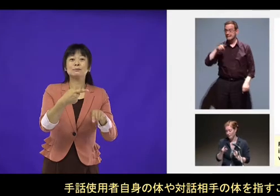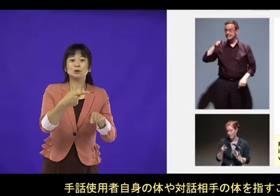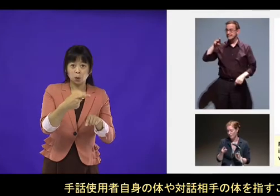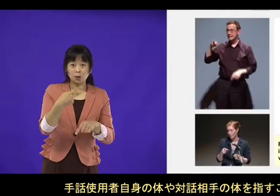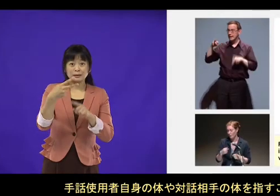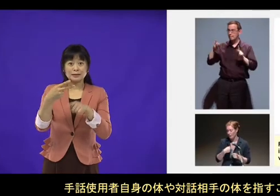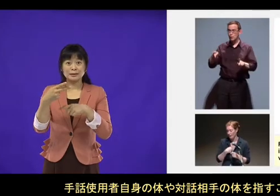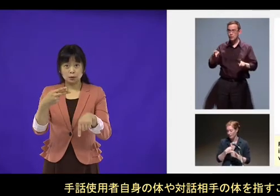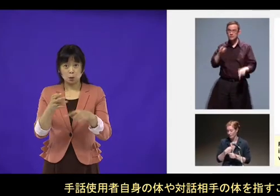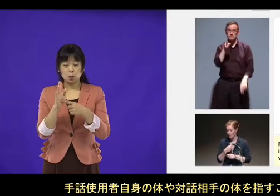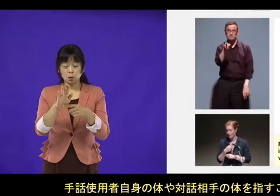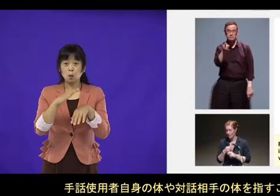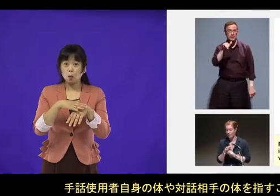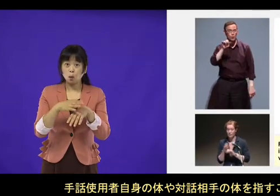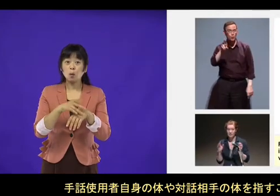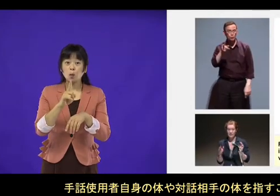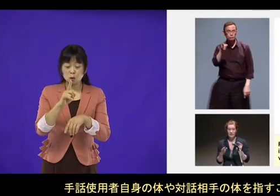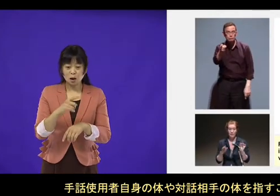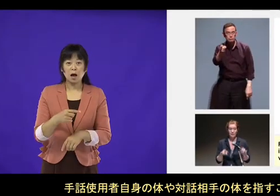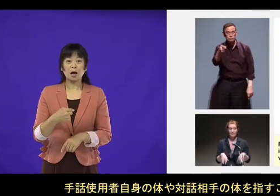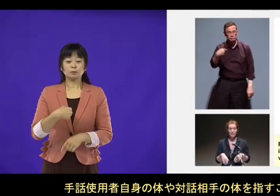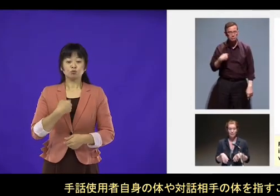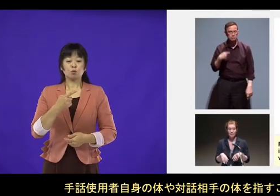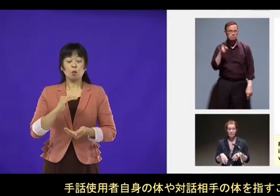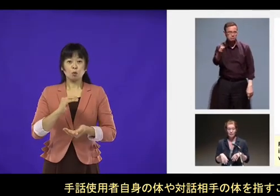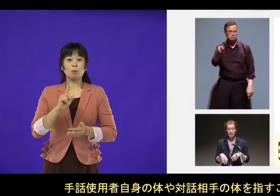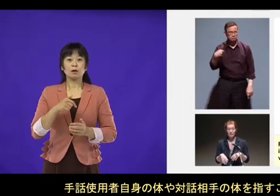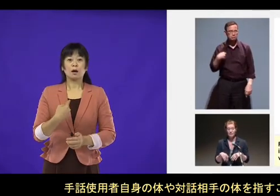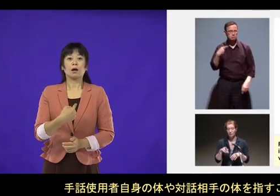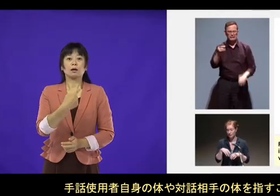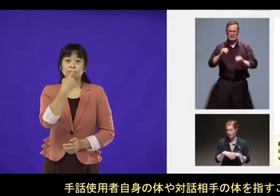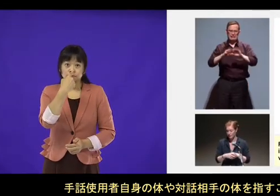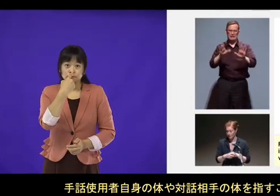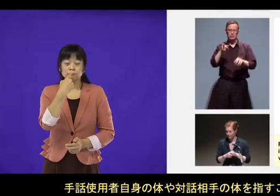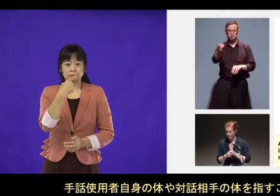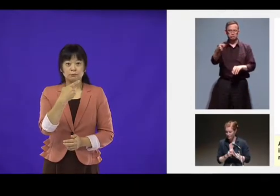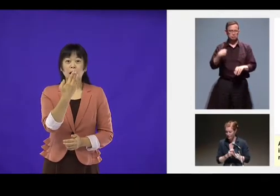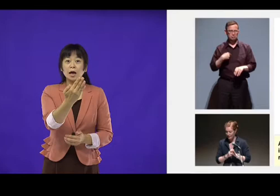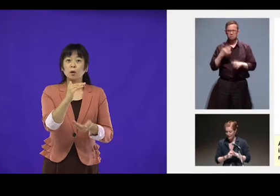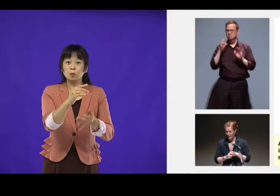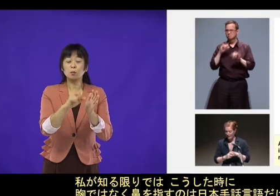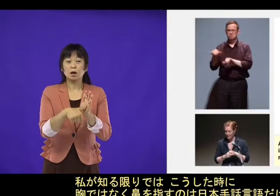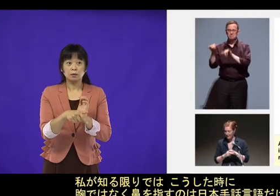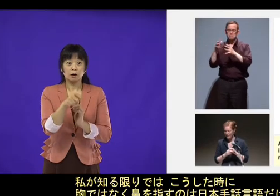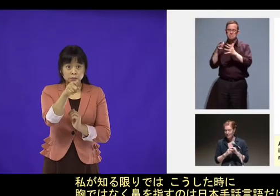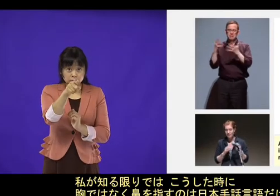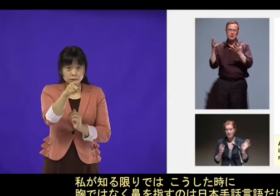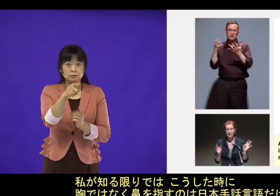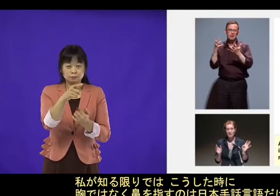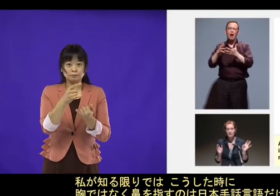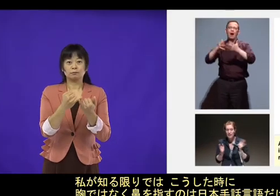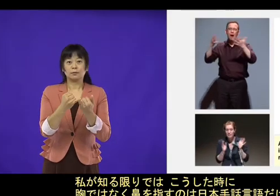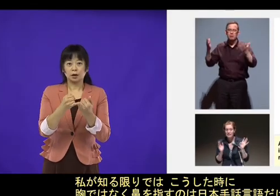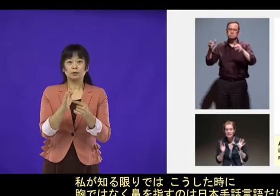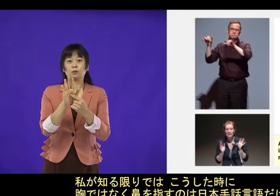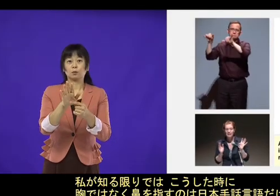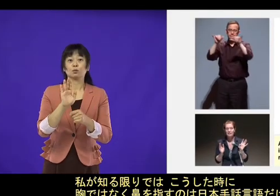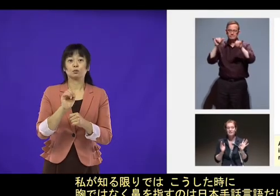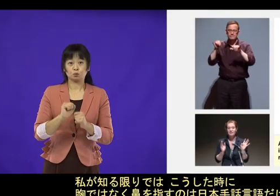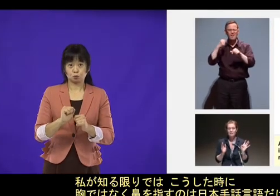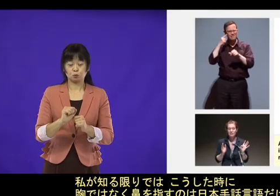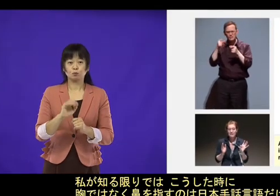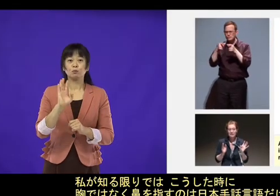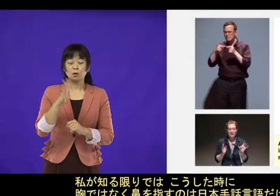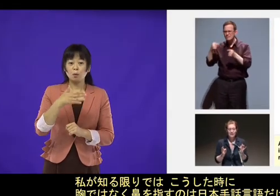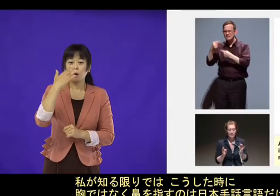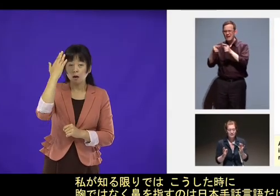the signer's own body versus that one of the interlocutor. And I think, as far as I know, Japanese Sign